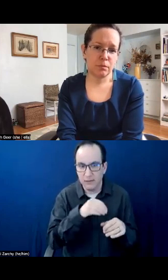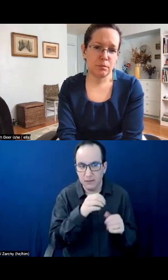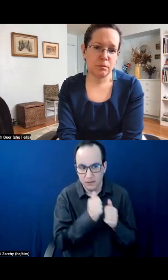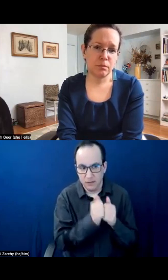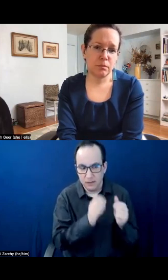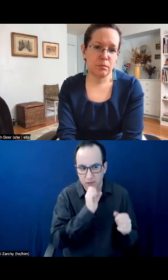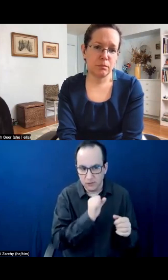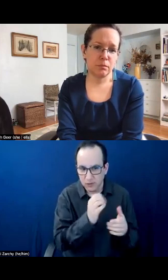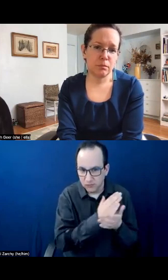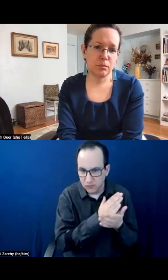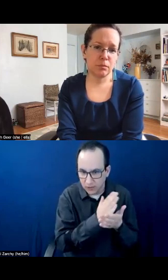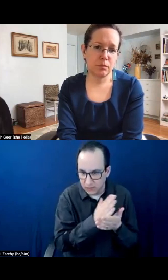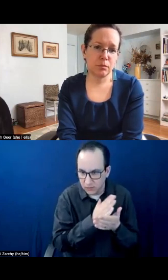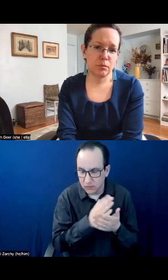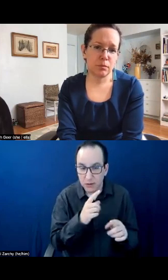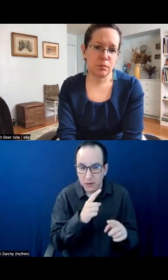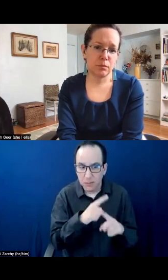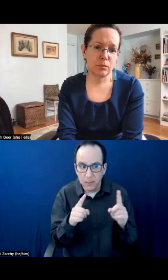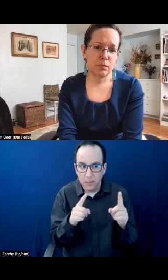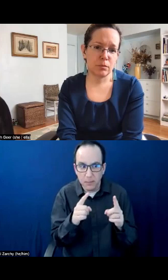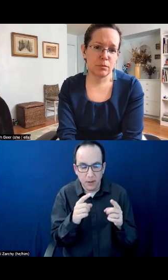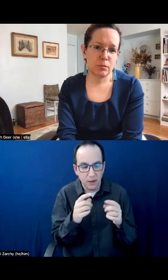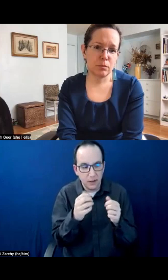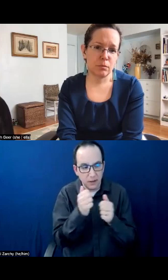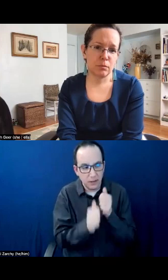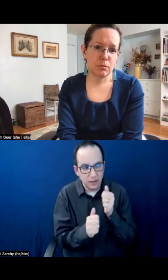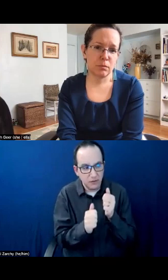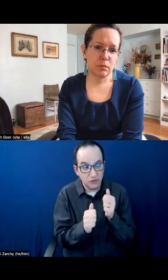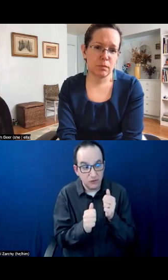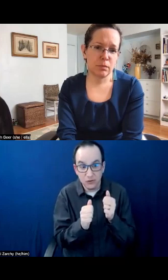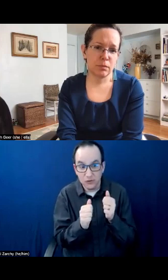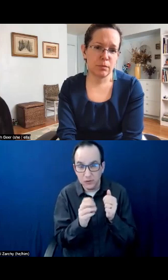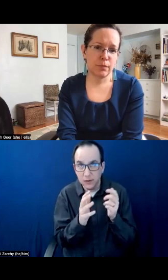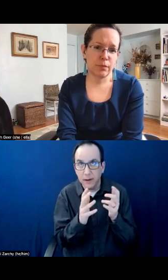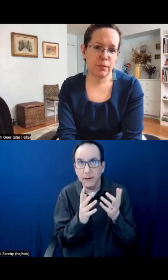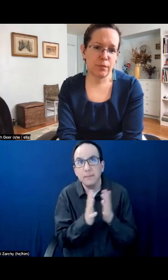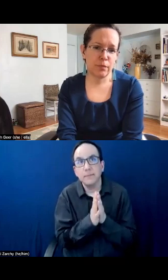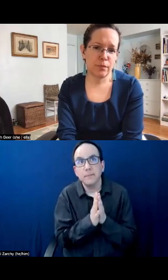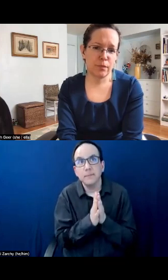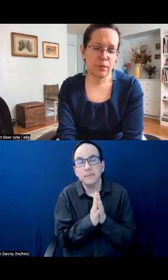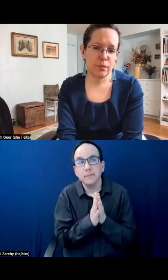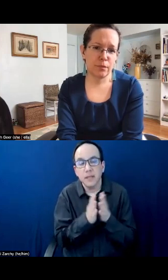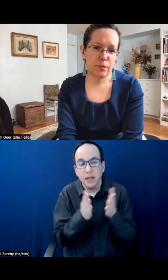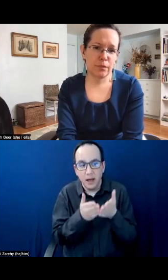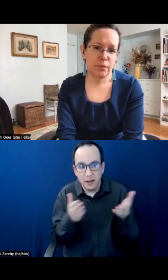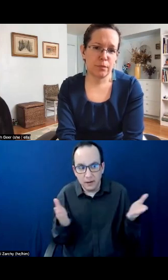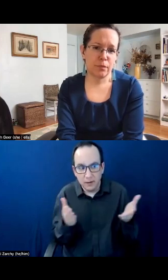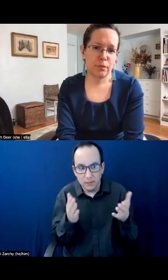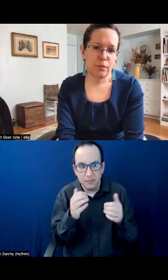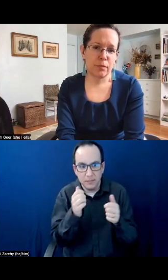And it works and it shows specific skills for this specific age range for ASL.